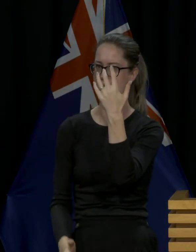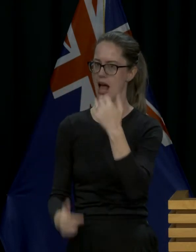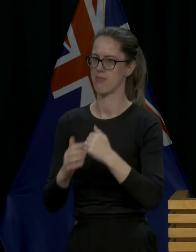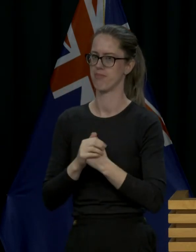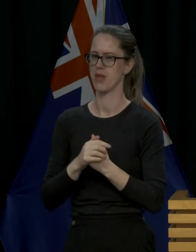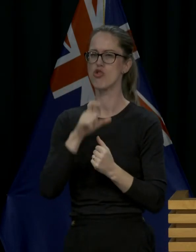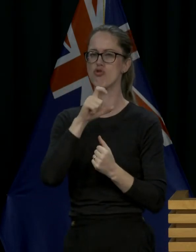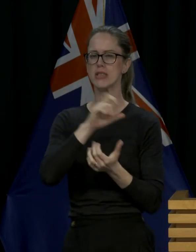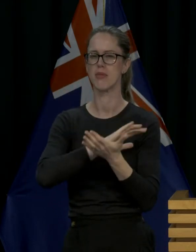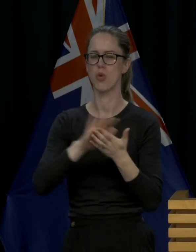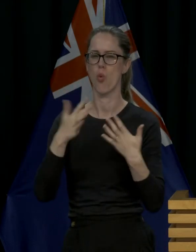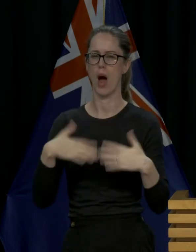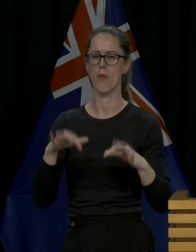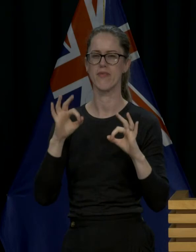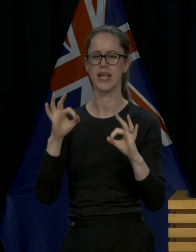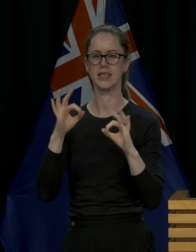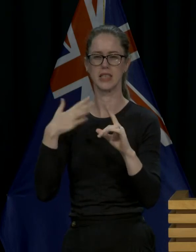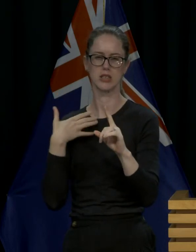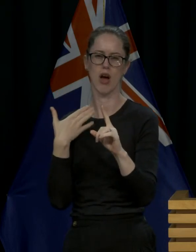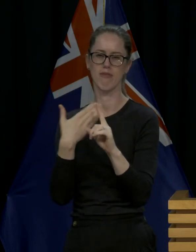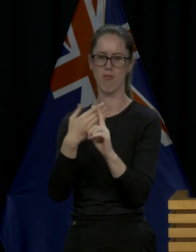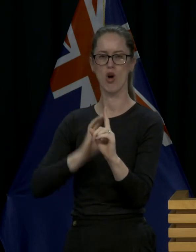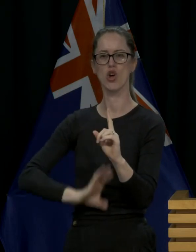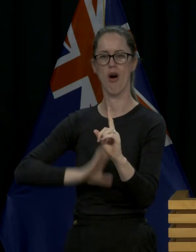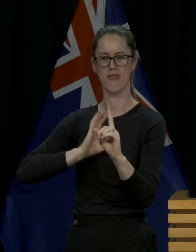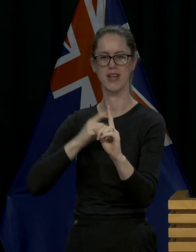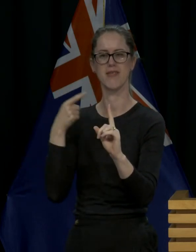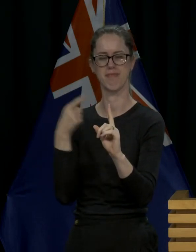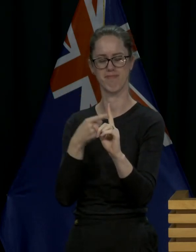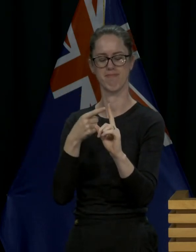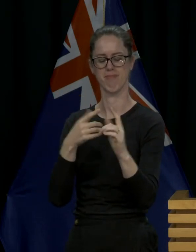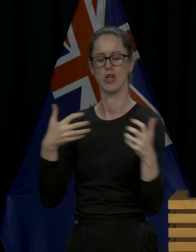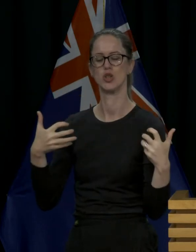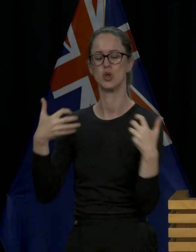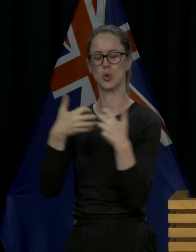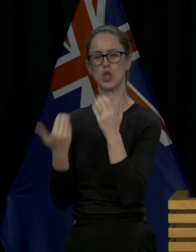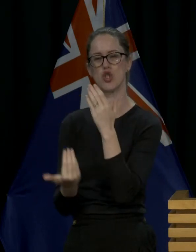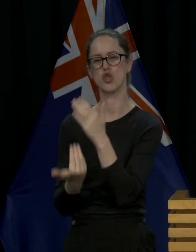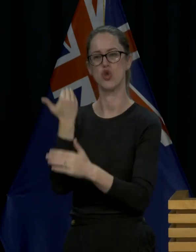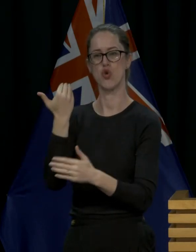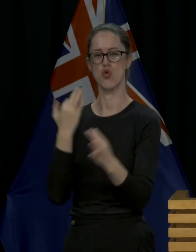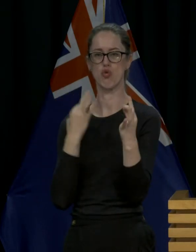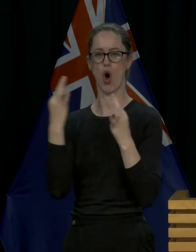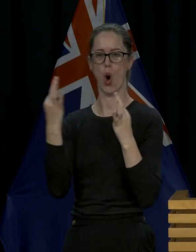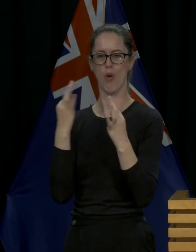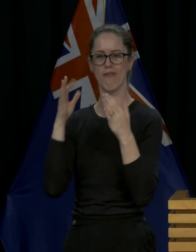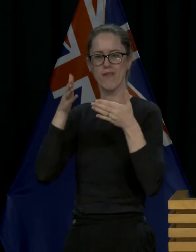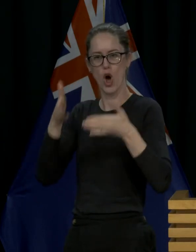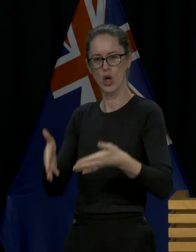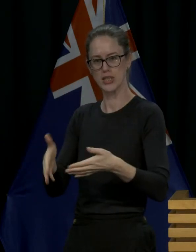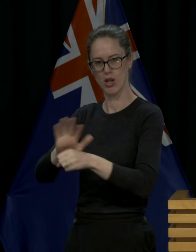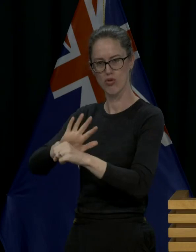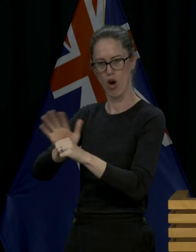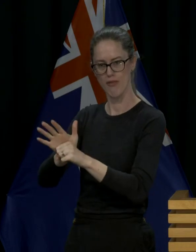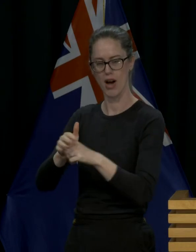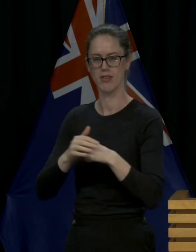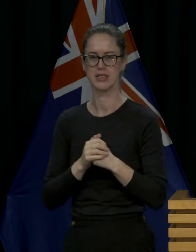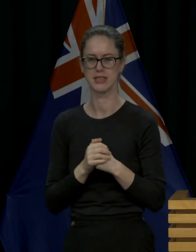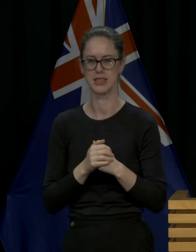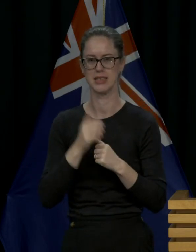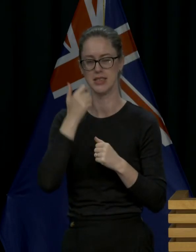has done an outstanding job to date, and I have every confidence he is the right person to lead our ongoing response work. This will also